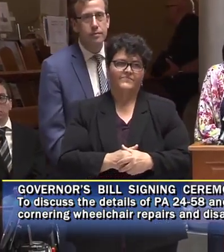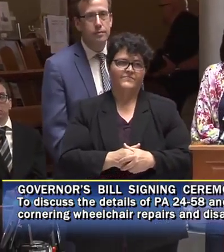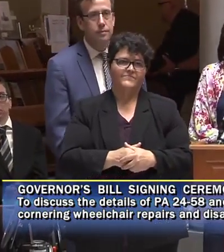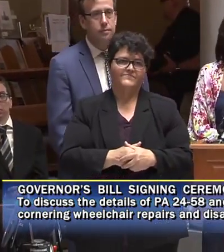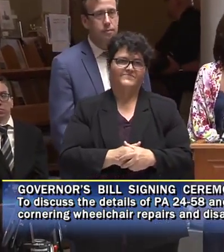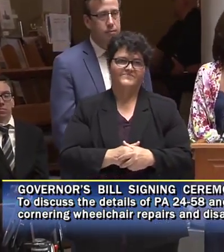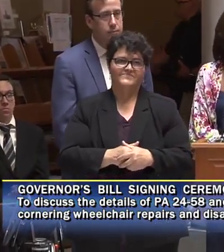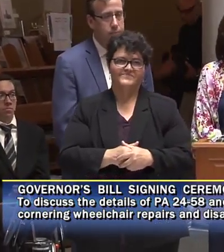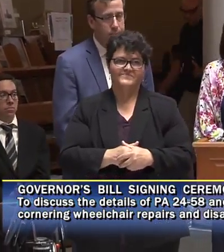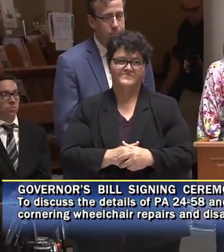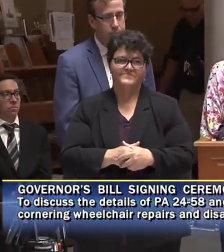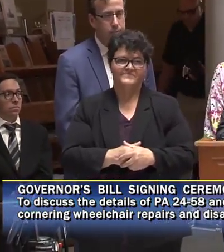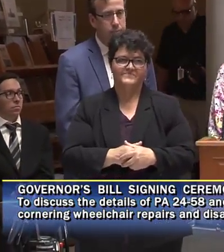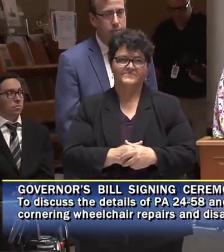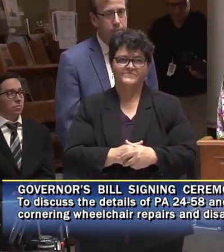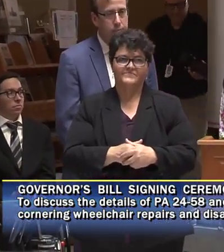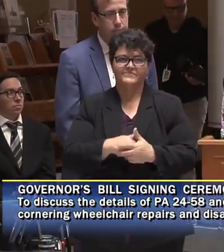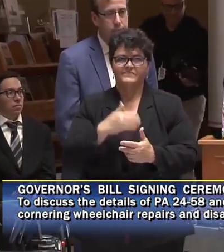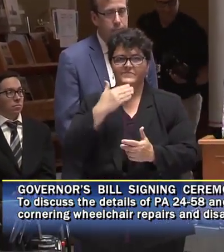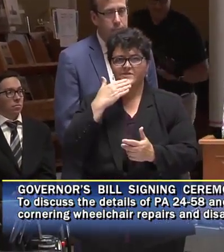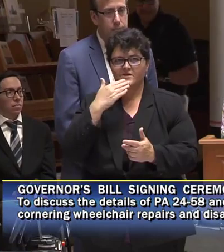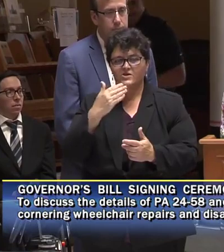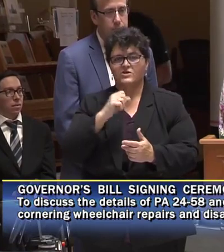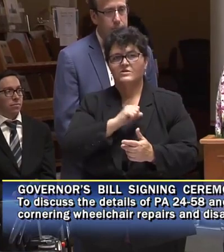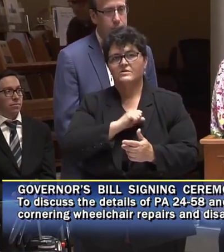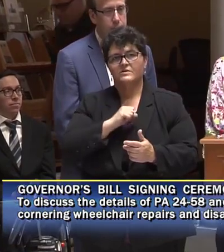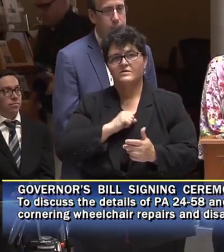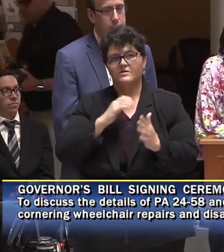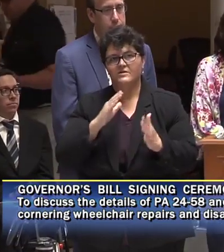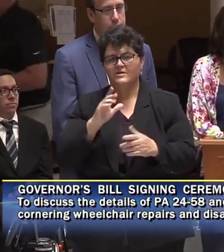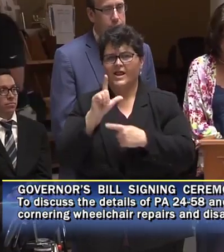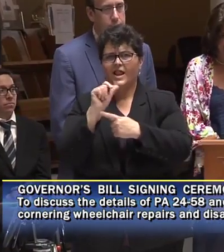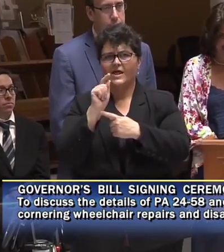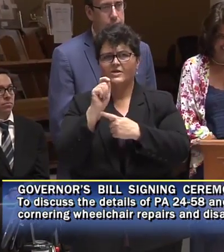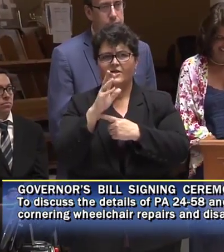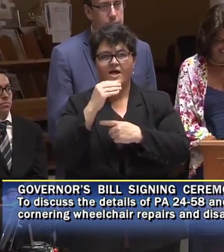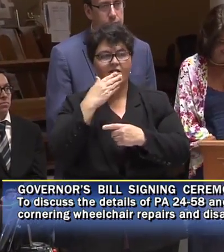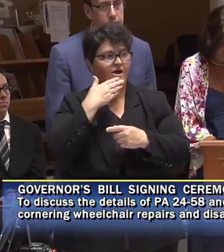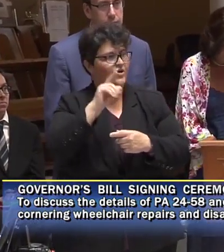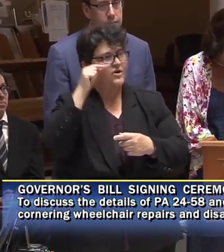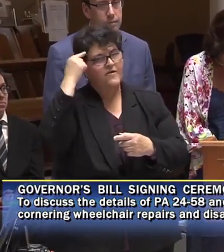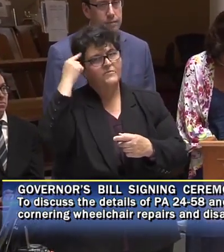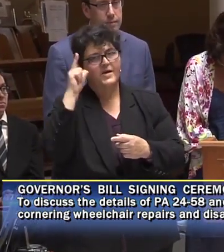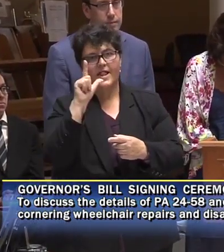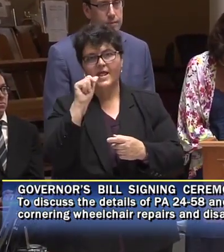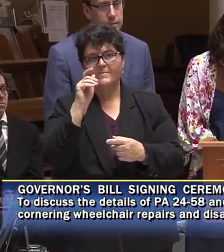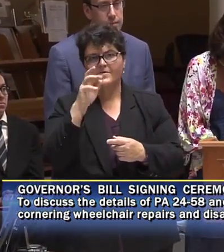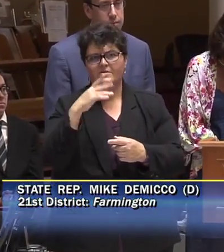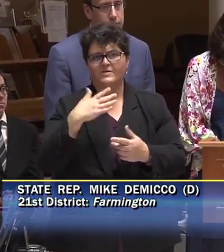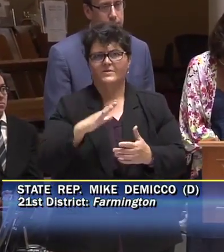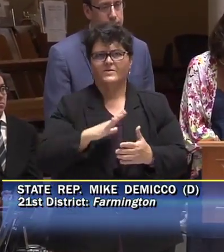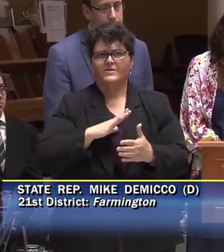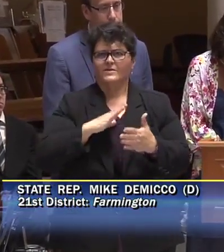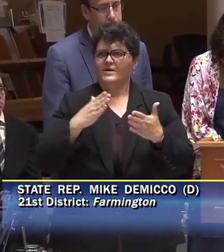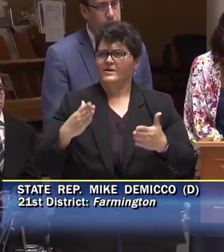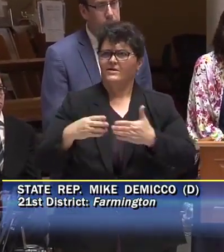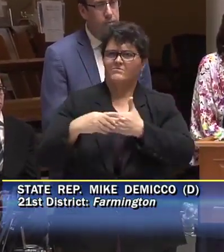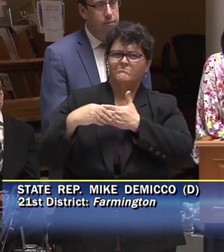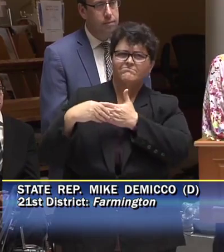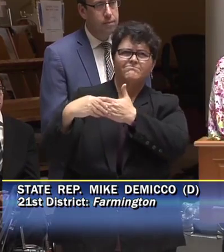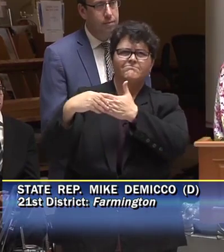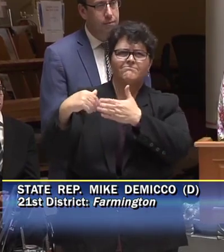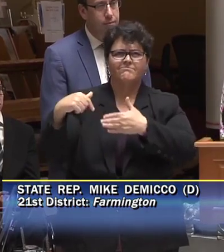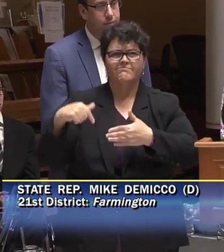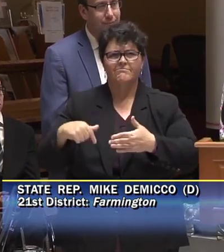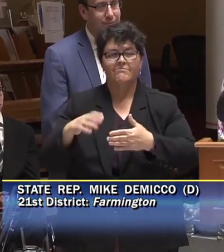Thank you, Senator Lesser, and thank you to the governor and all the distinguished dignitaries who are here. The first bill that I will introduce next year is